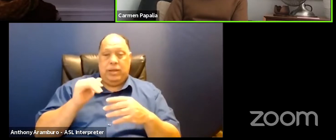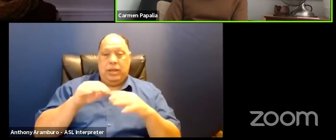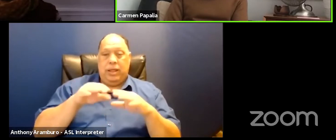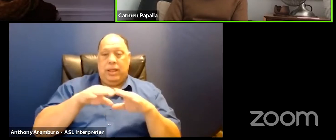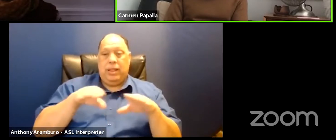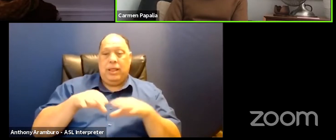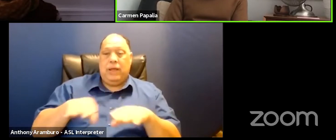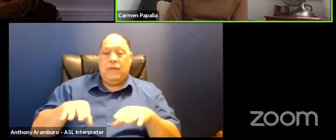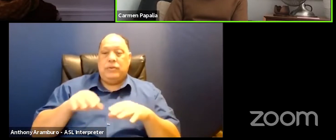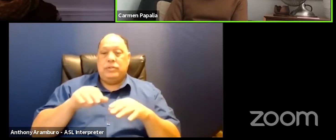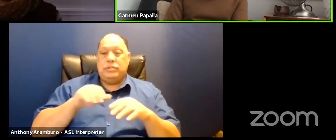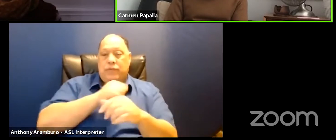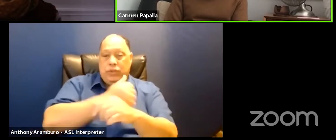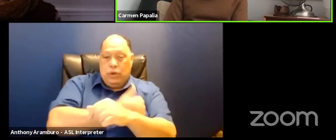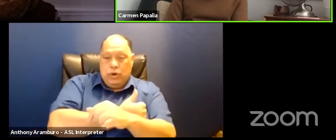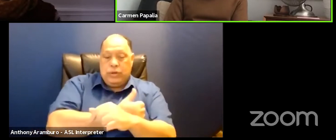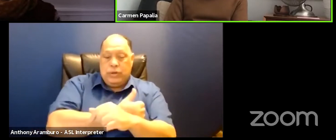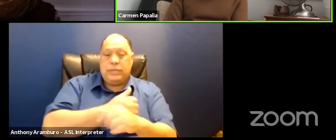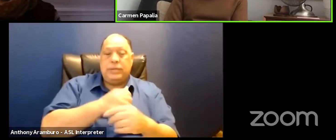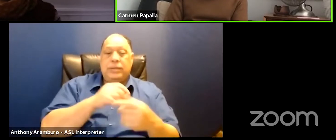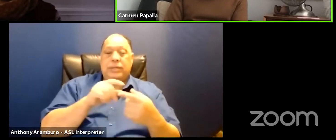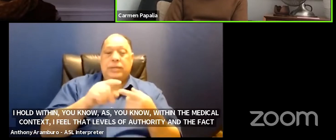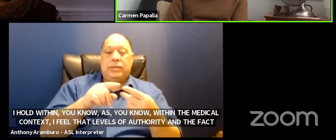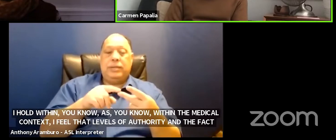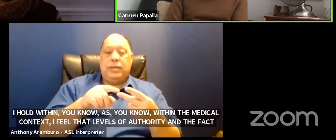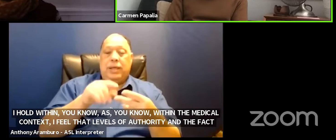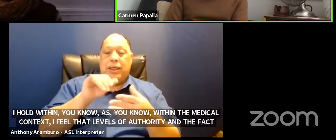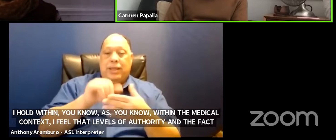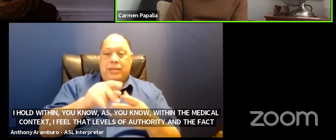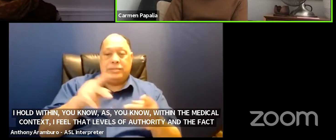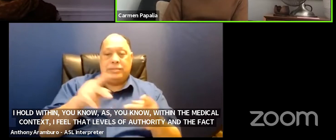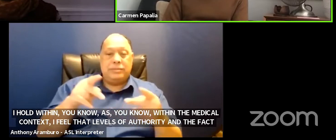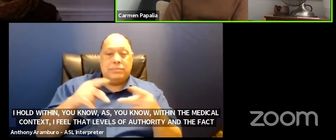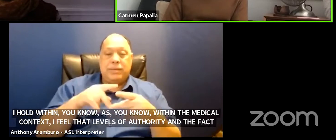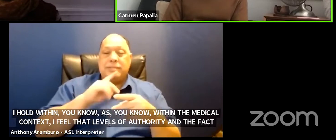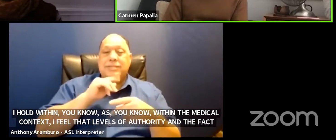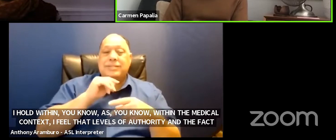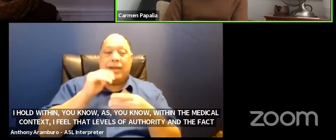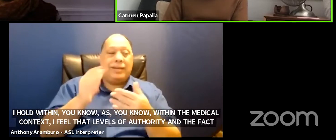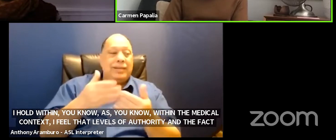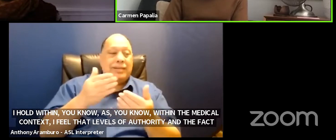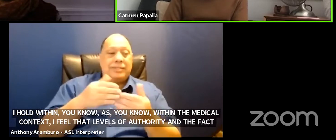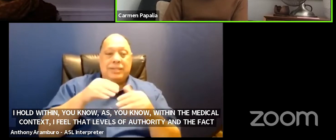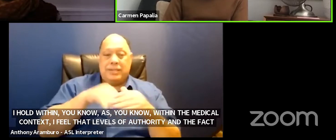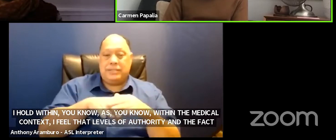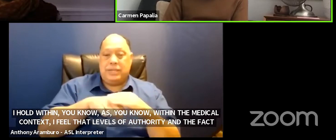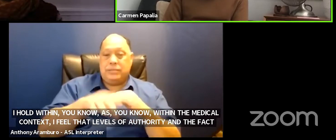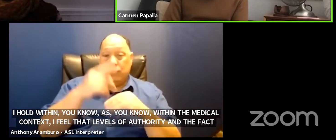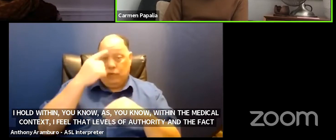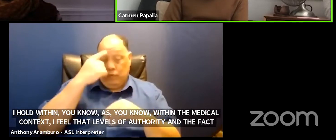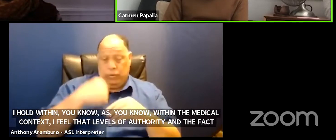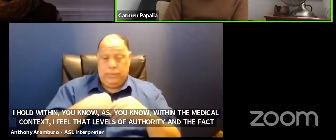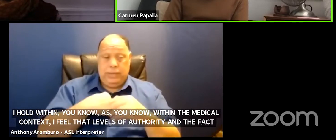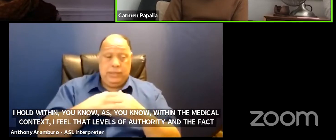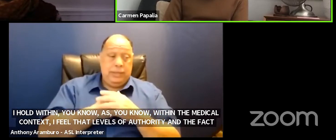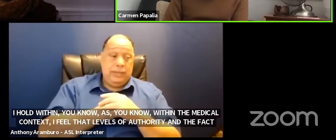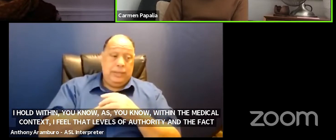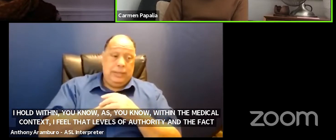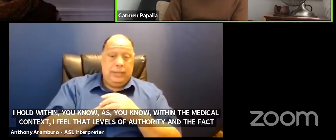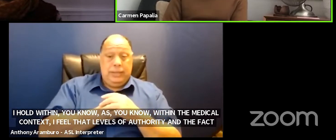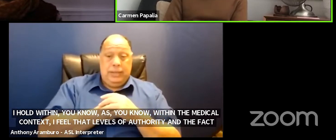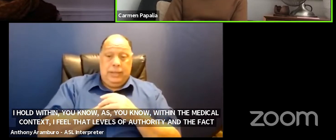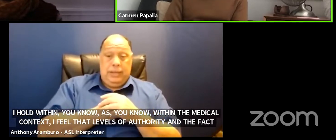authority and the fact that space is just not easily accessible to me. And you know, we